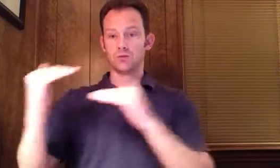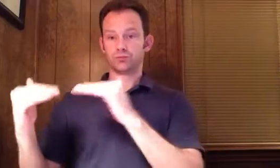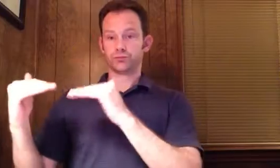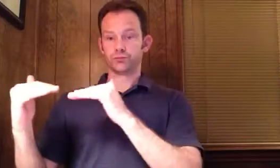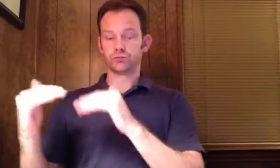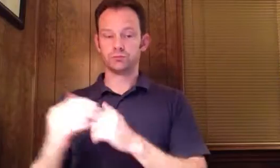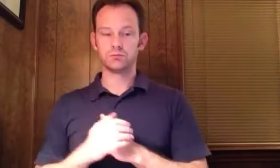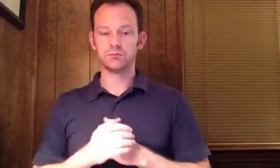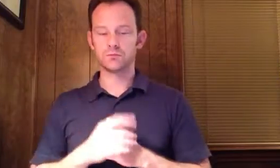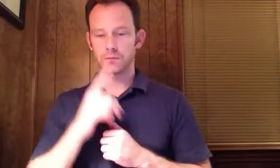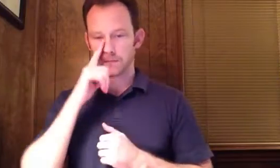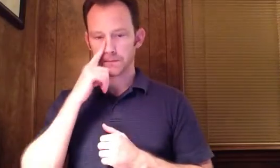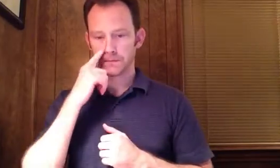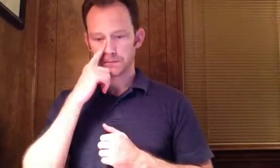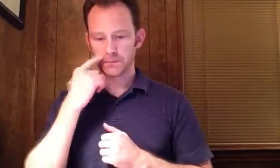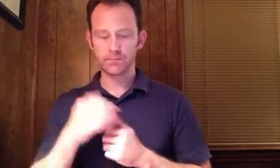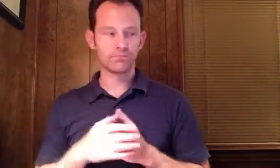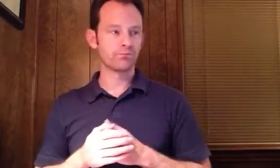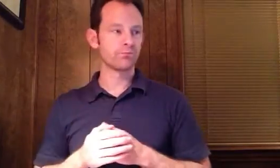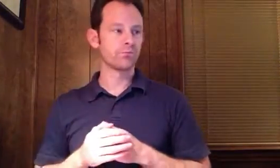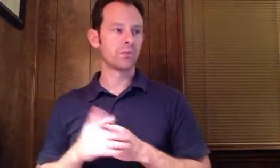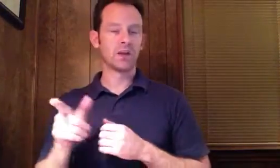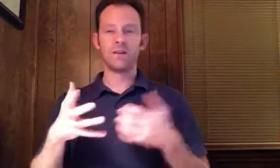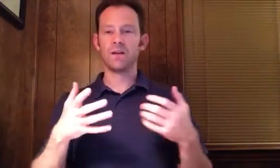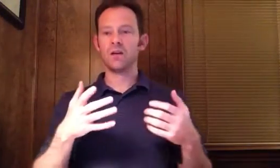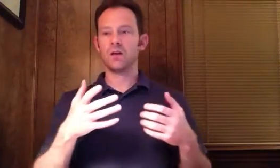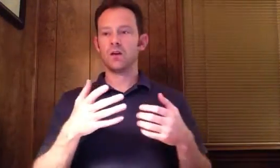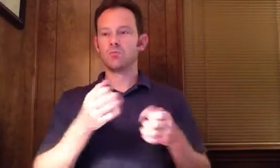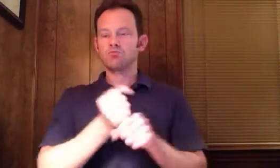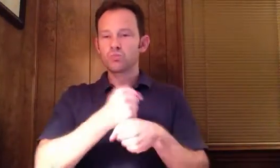compounds. That's generally what a simple synthesis reaction is.